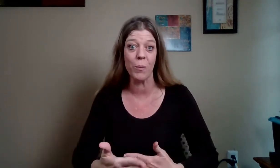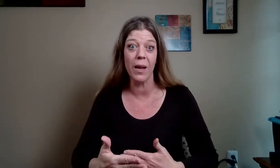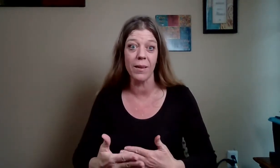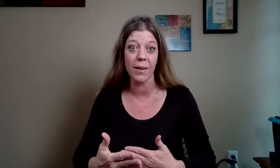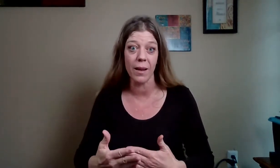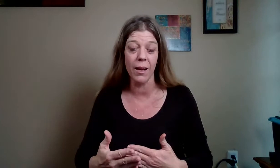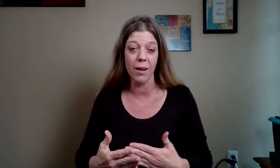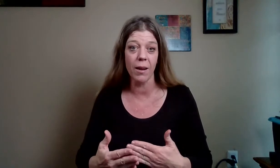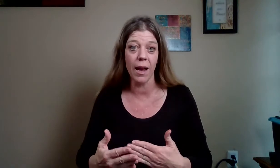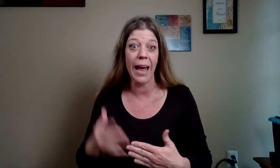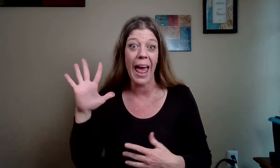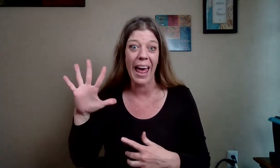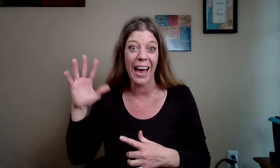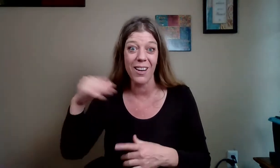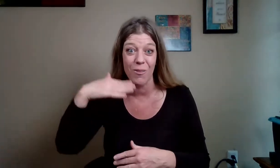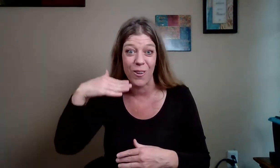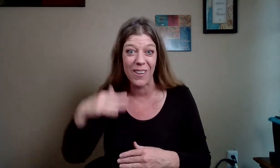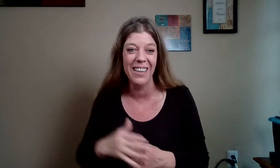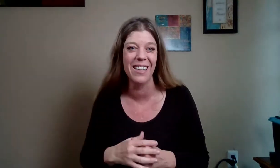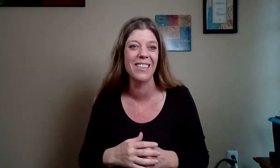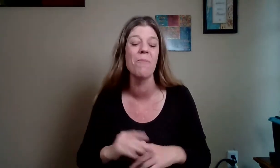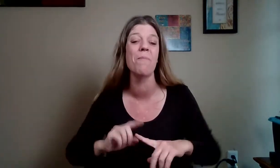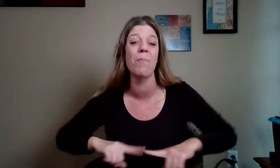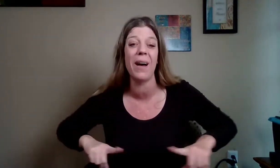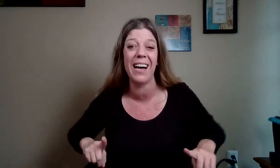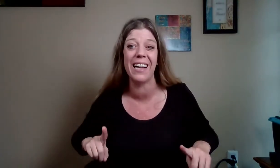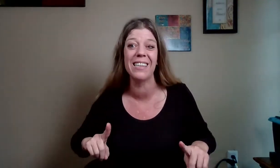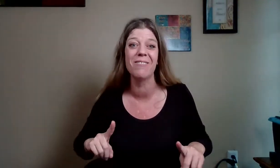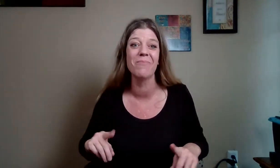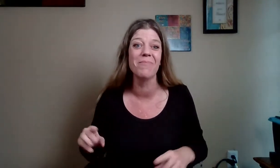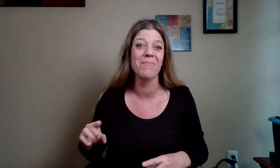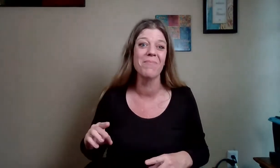Bathroom. It's a handful. but